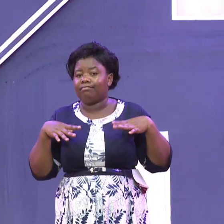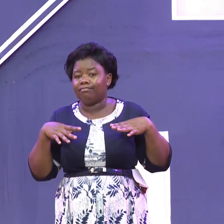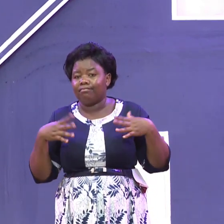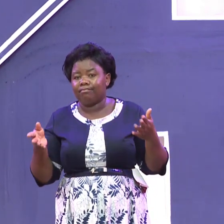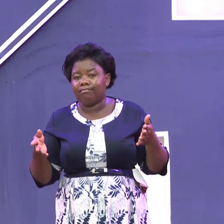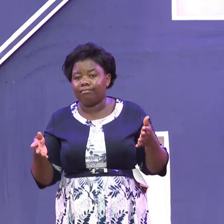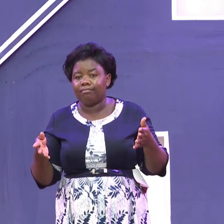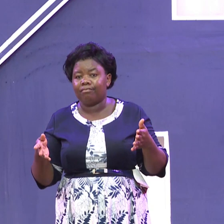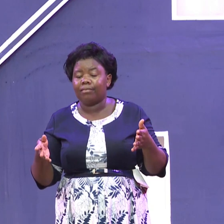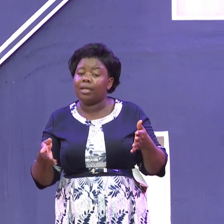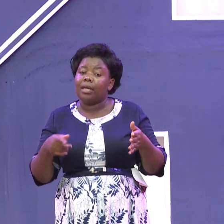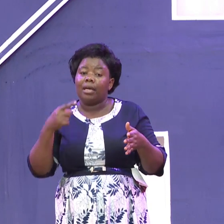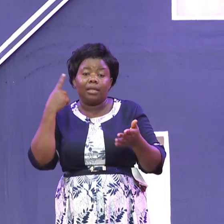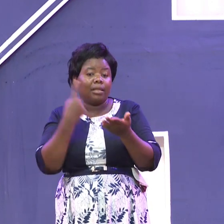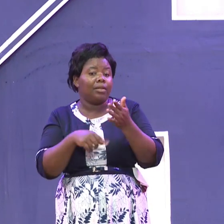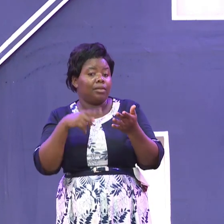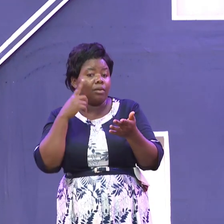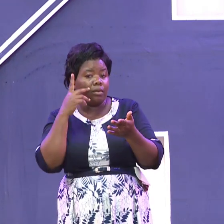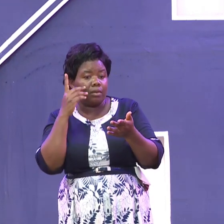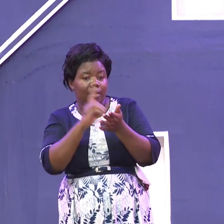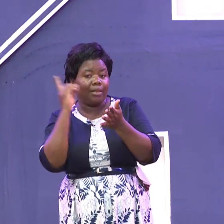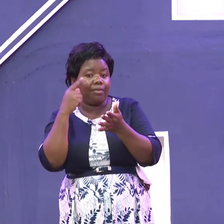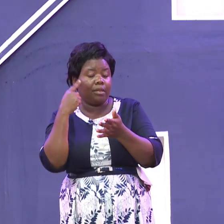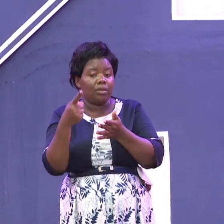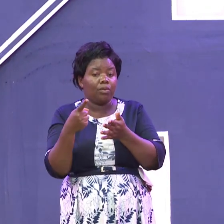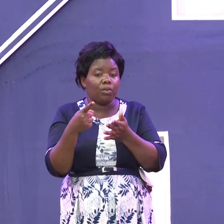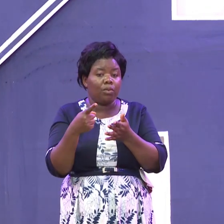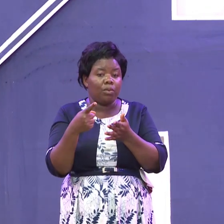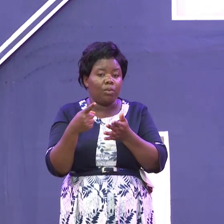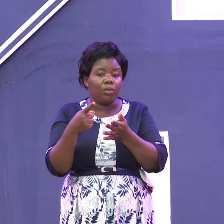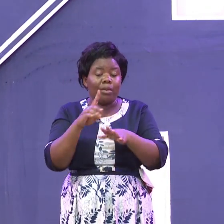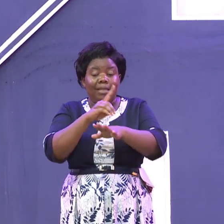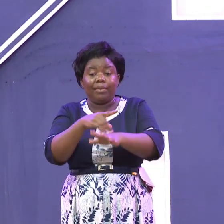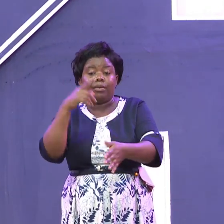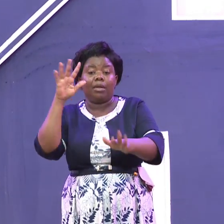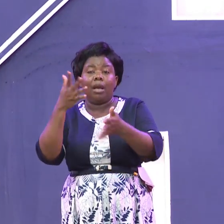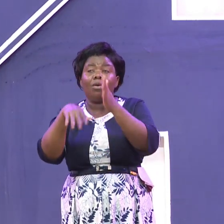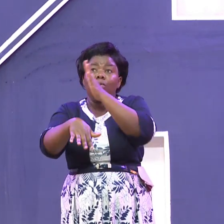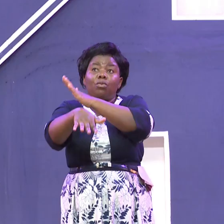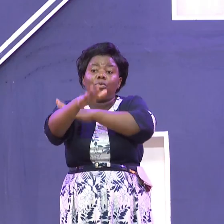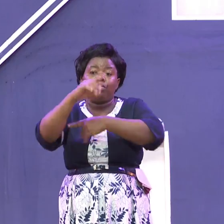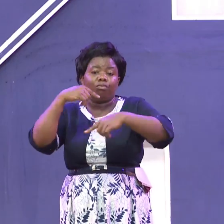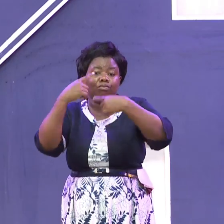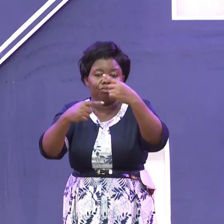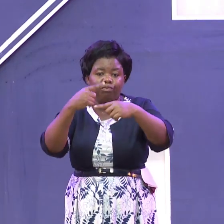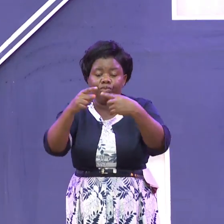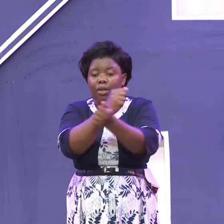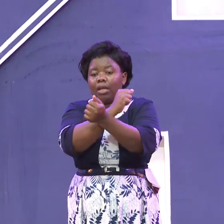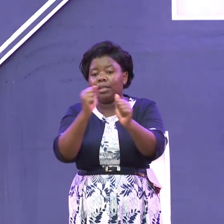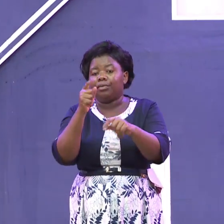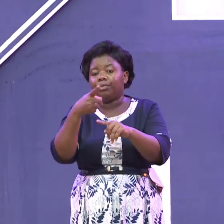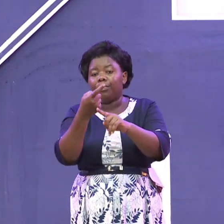kye kifaananyi Dawudi ky'alaba. That is the image that David could see. Okusinziira ku Katonda engeri gy'amuwonyamu entalo